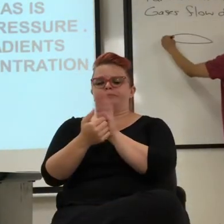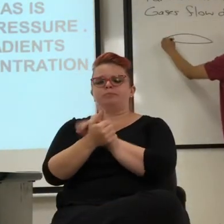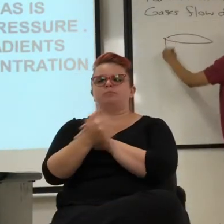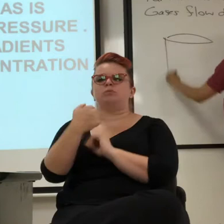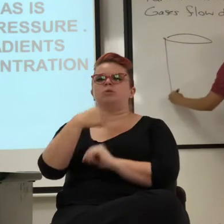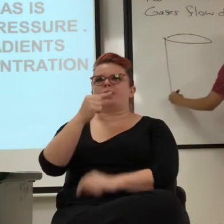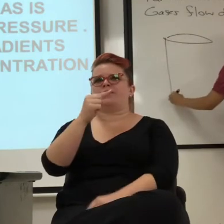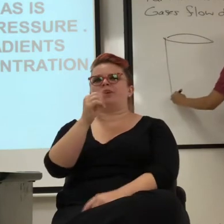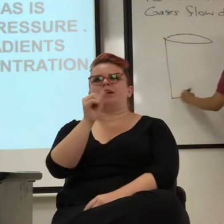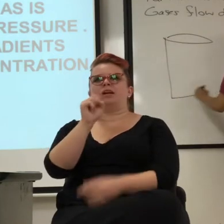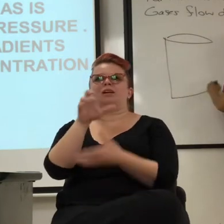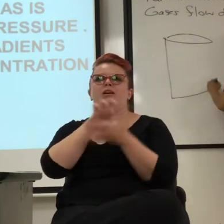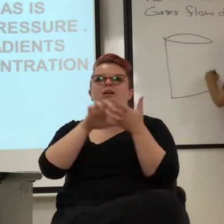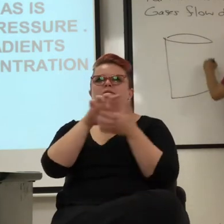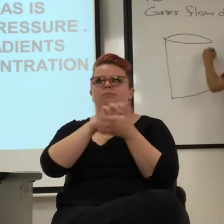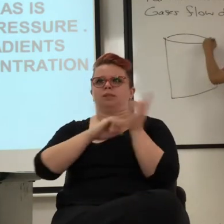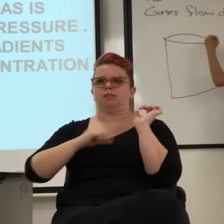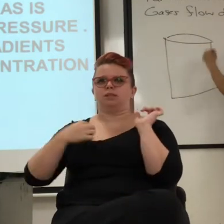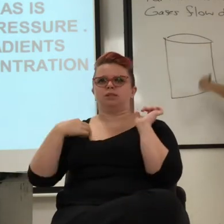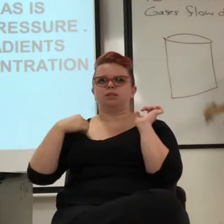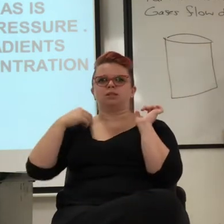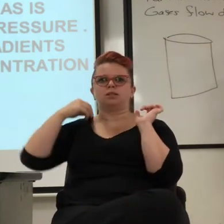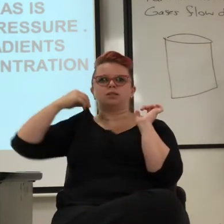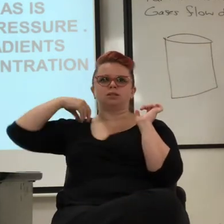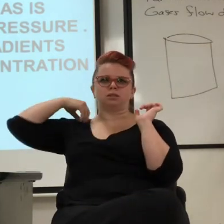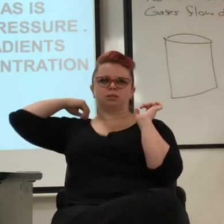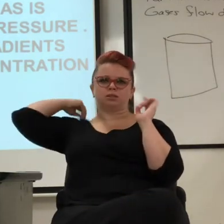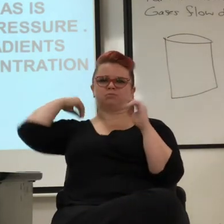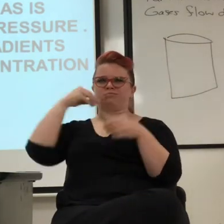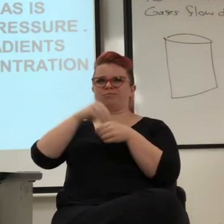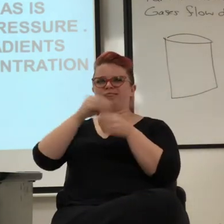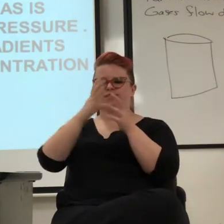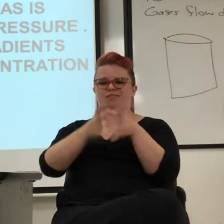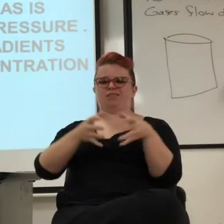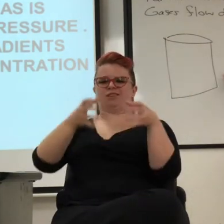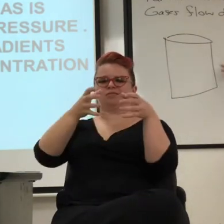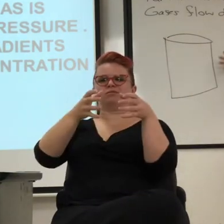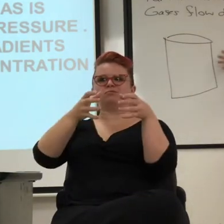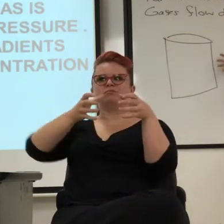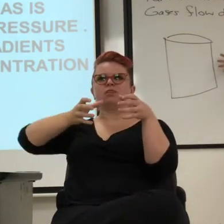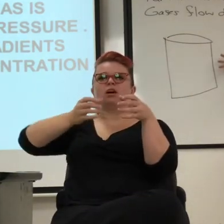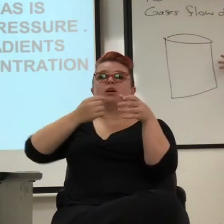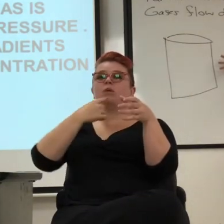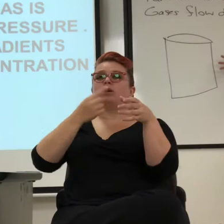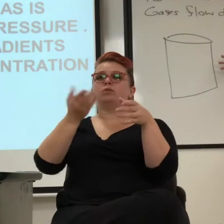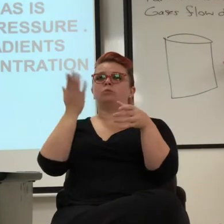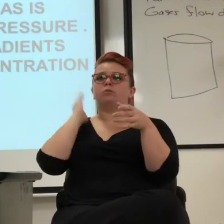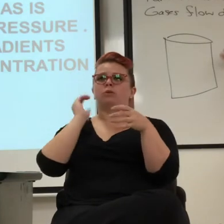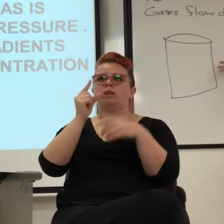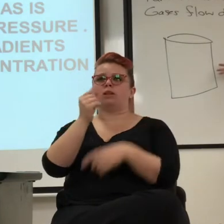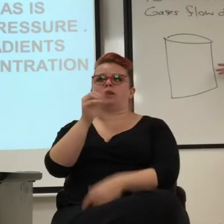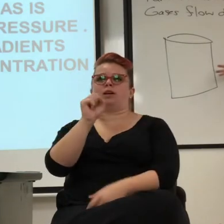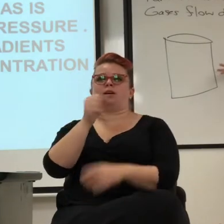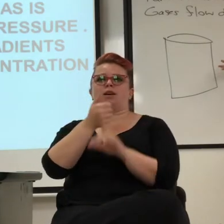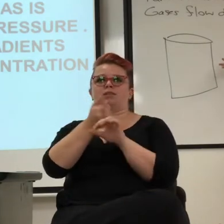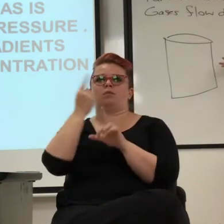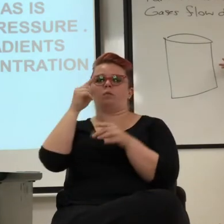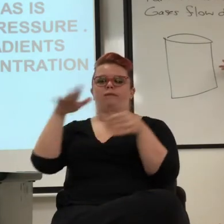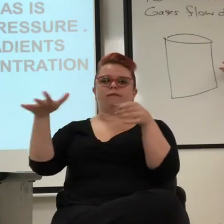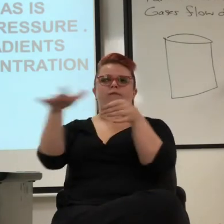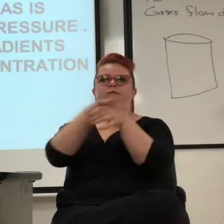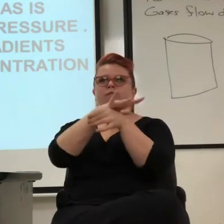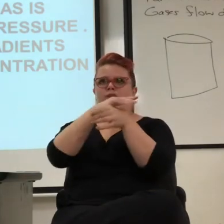have a gas mix in this canister, and what I said previously is that gases will fill